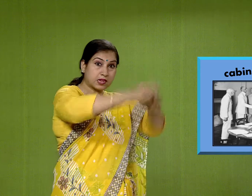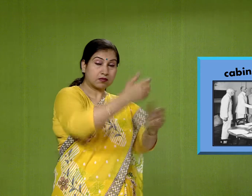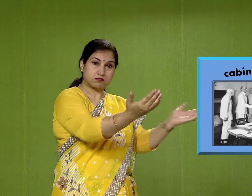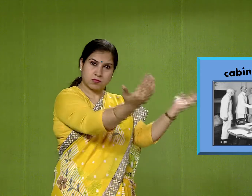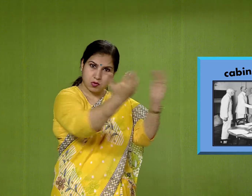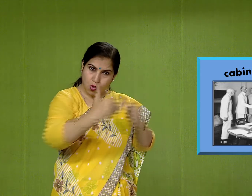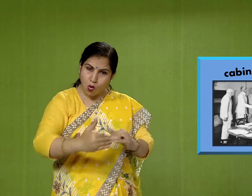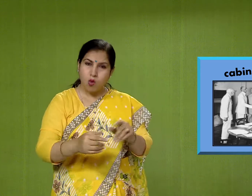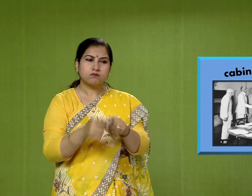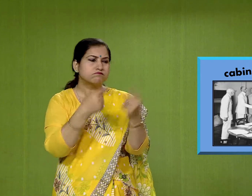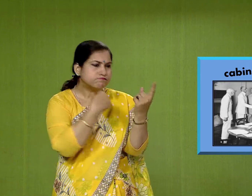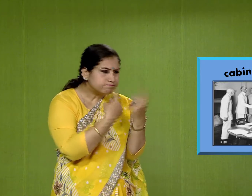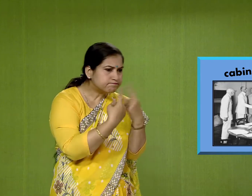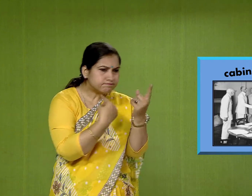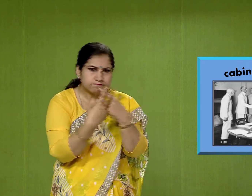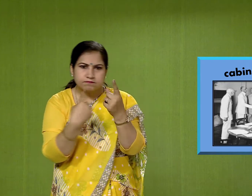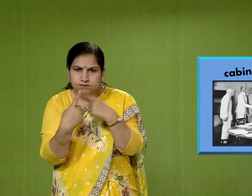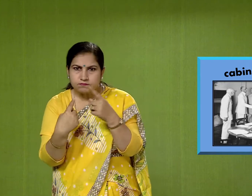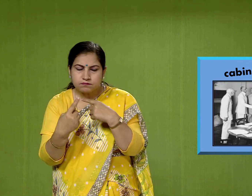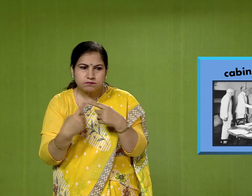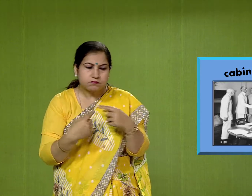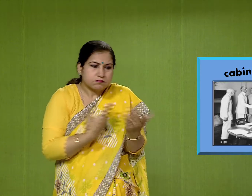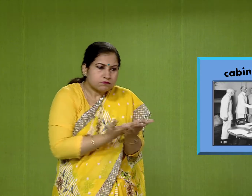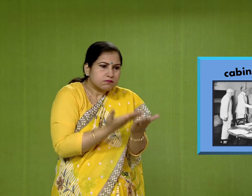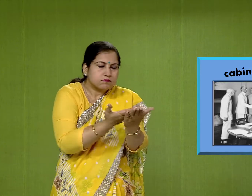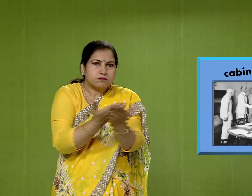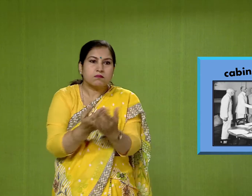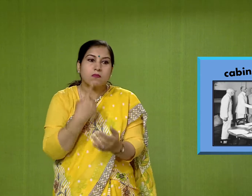and proposed to form federal government in India.